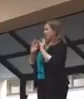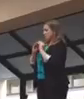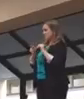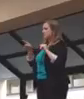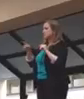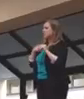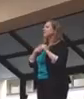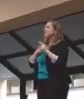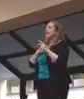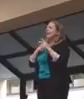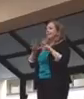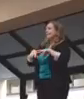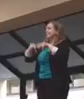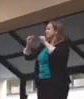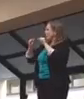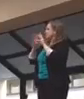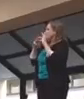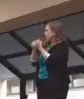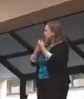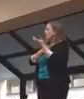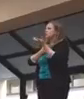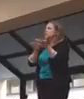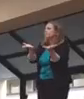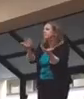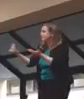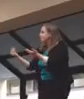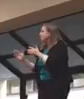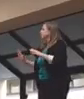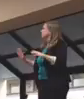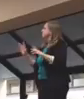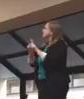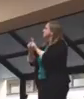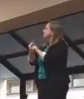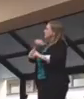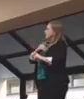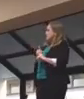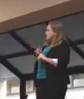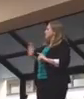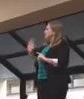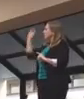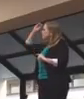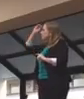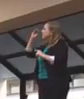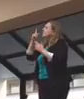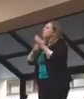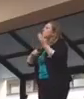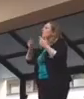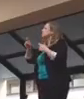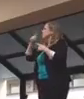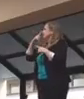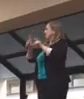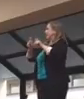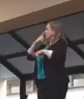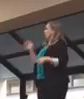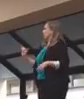done at conference, and they also had them at some of the regional conferences about different workshops. They were